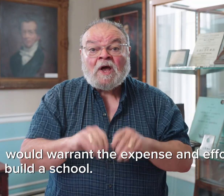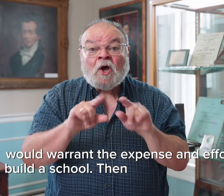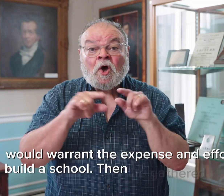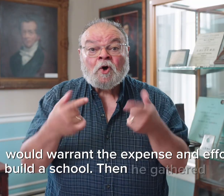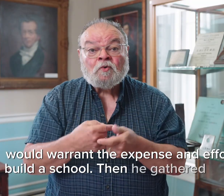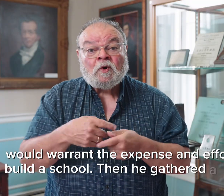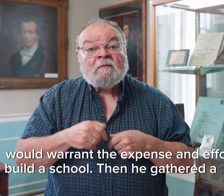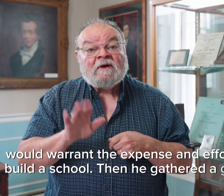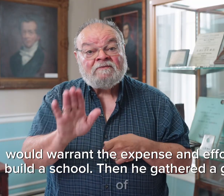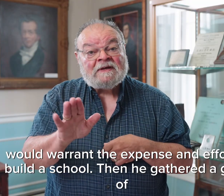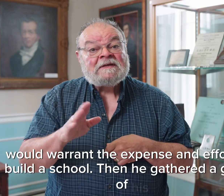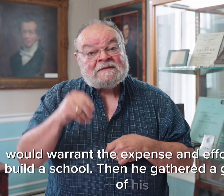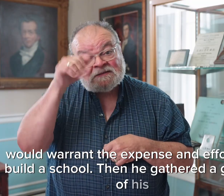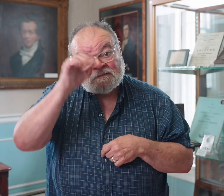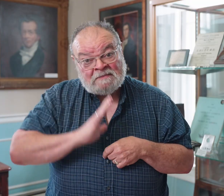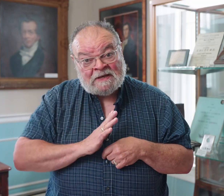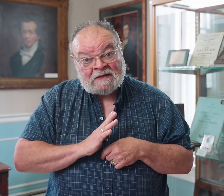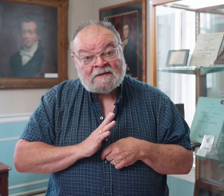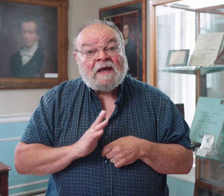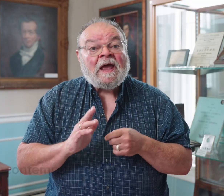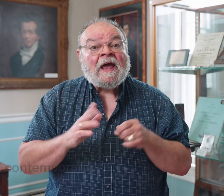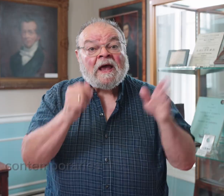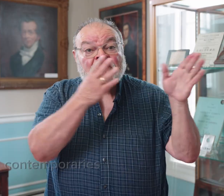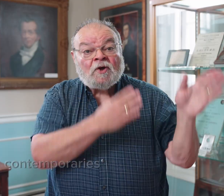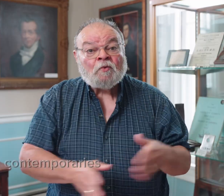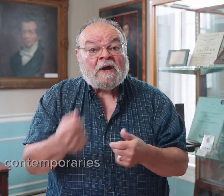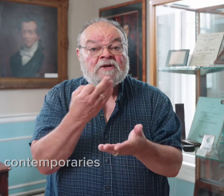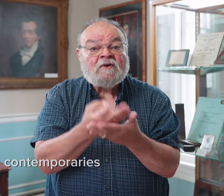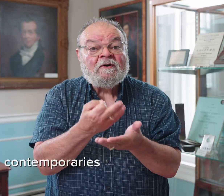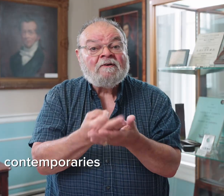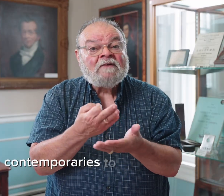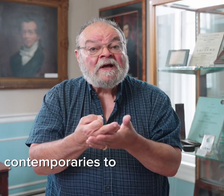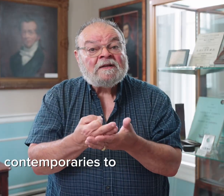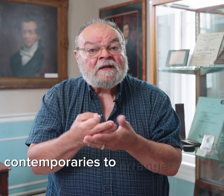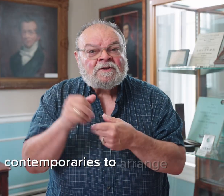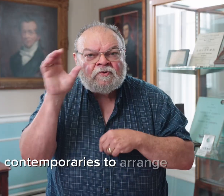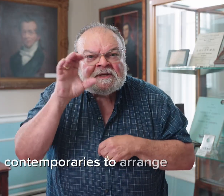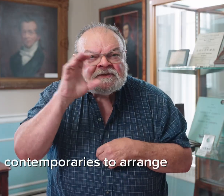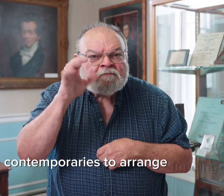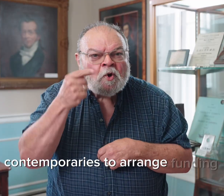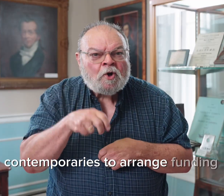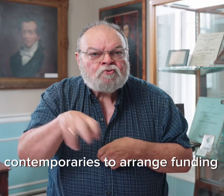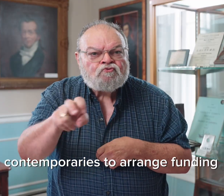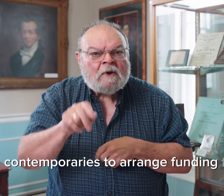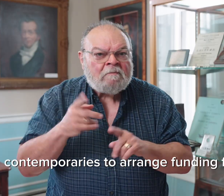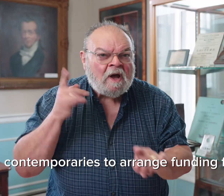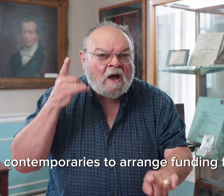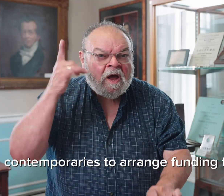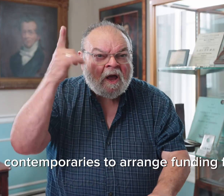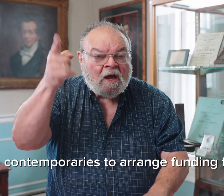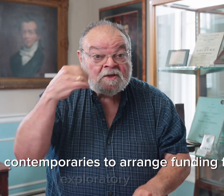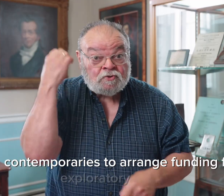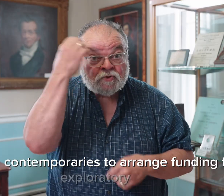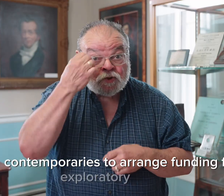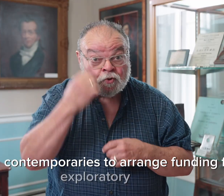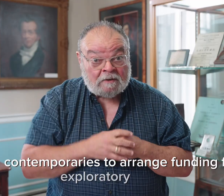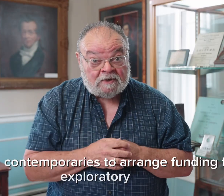Then he gathered a group of his contemporaries to arrange funding for an exploratory